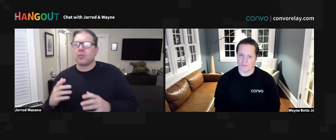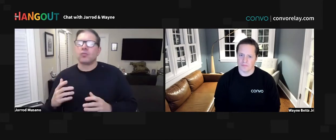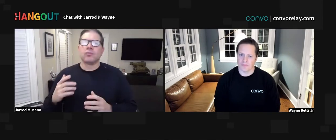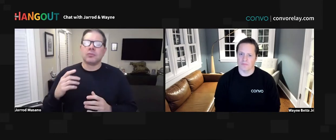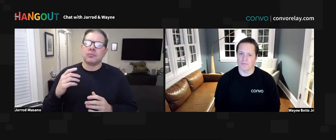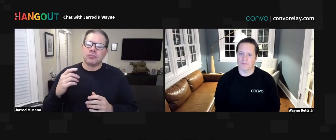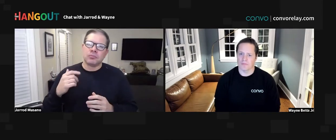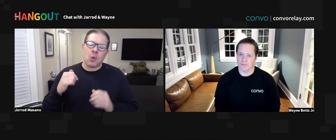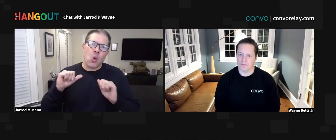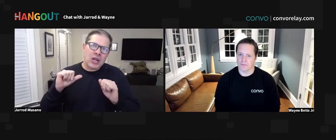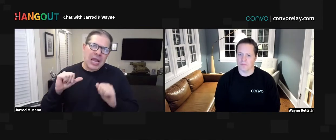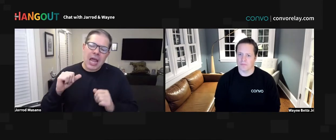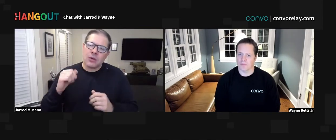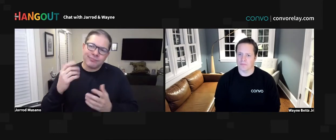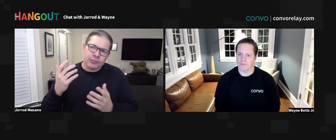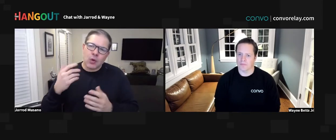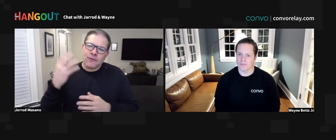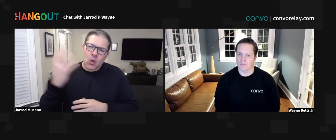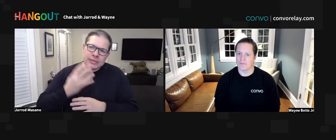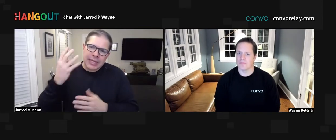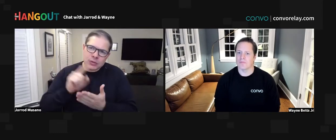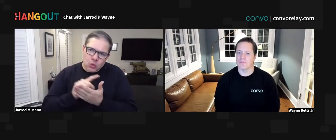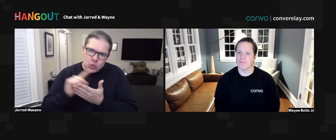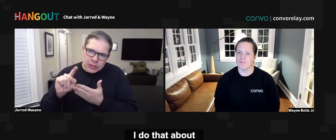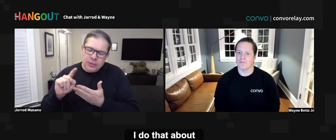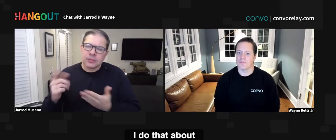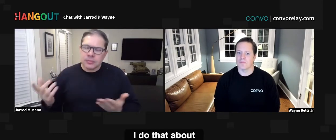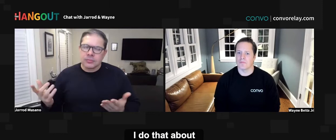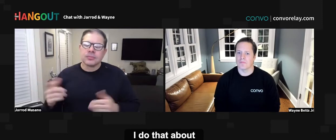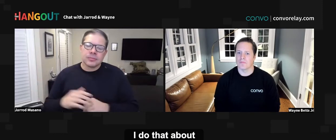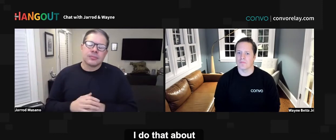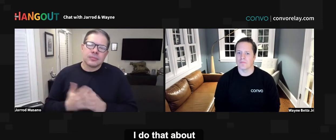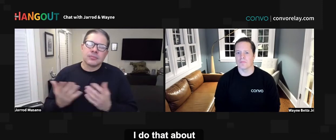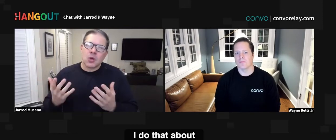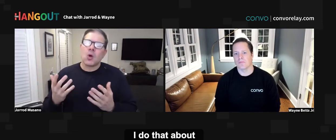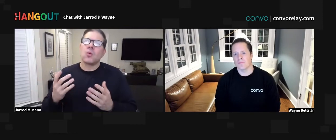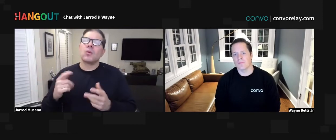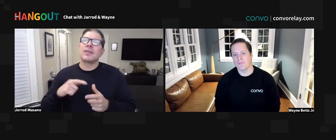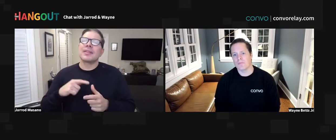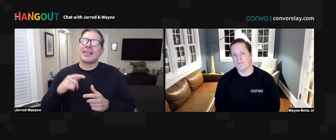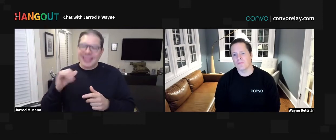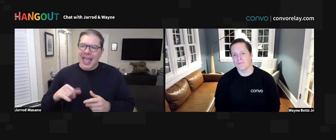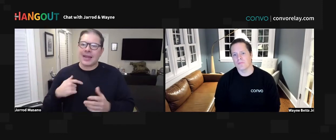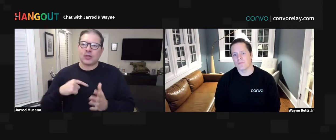workout, get on the bike, work out. I do that about 4 days a week,